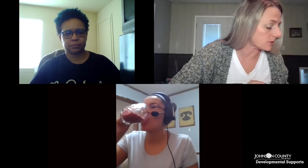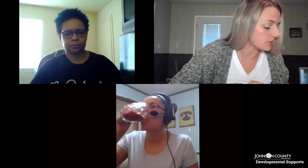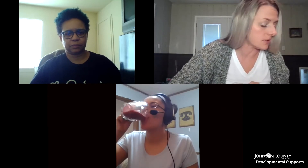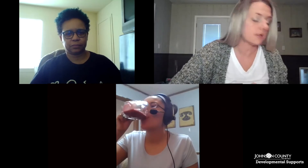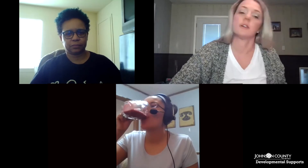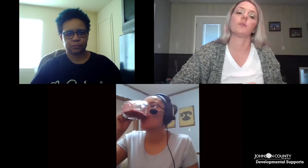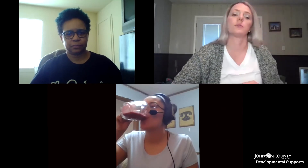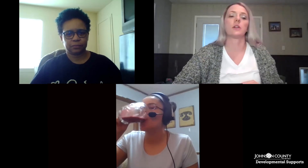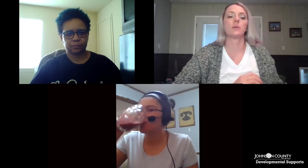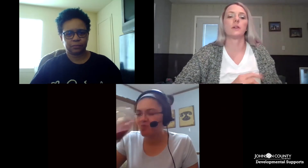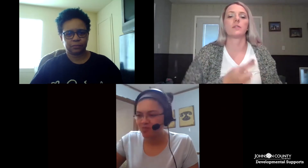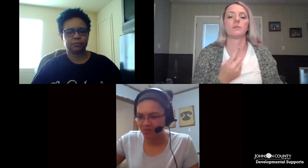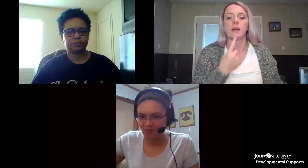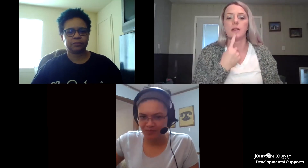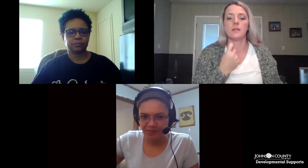colors. We'll start with red.